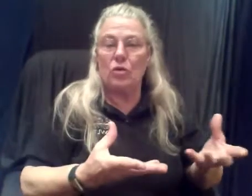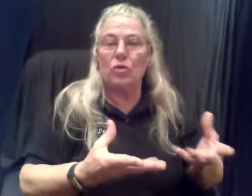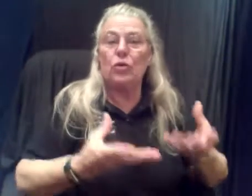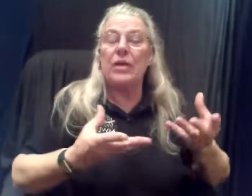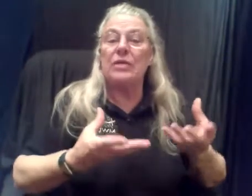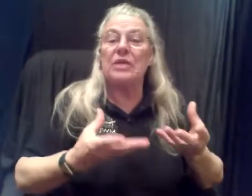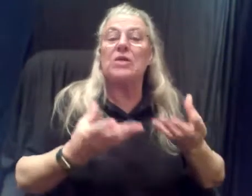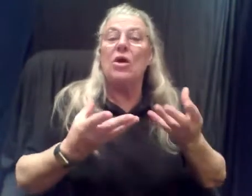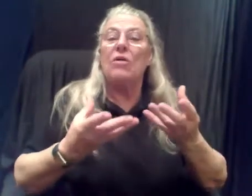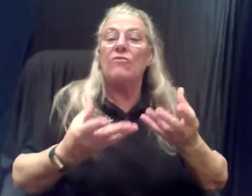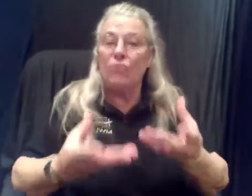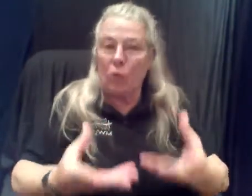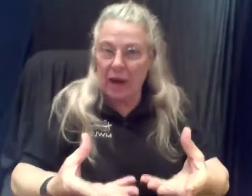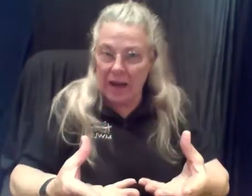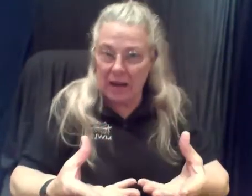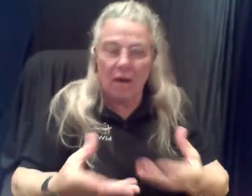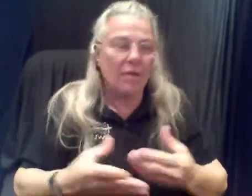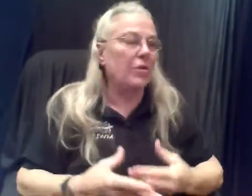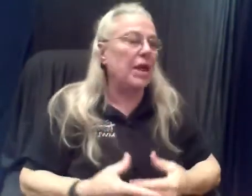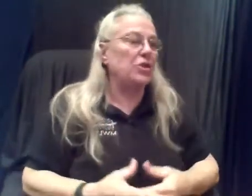doing this for a congregation.